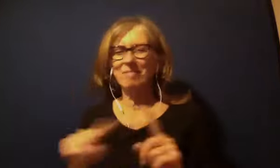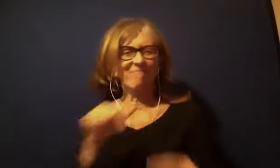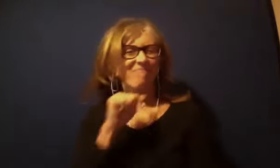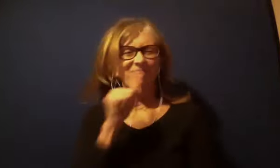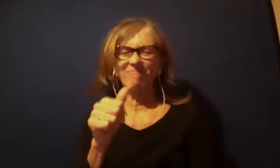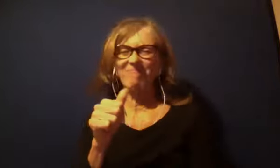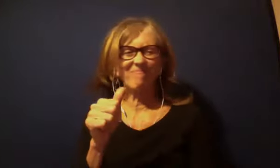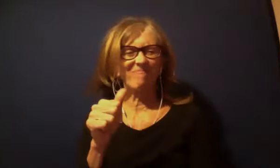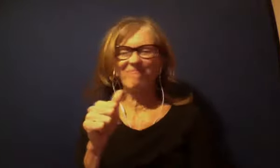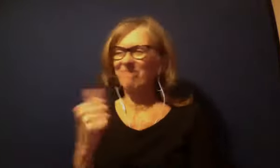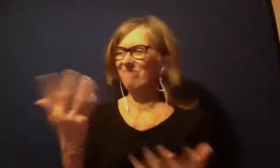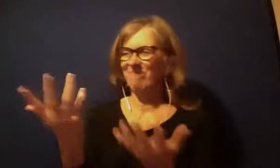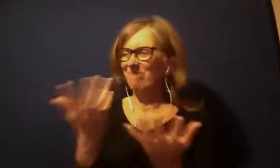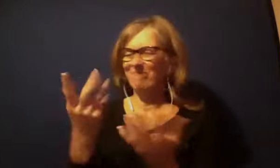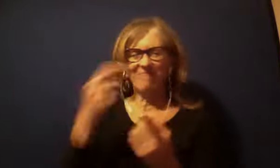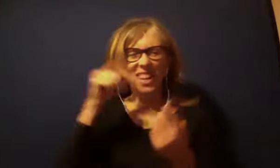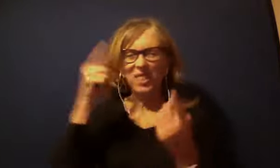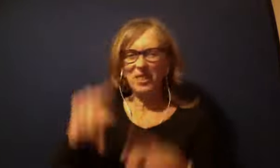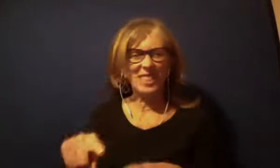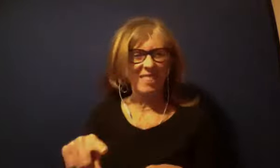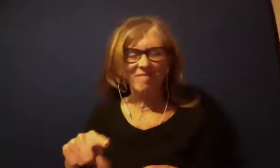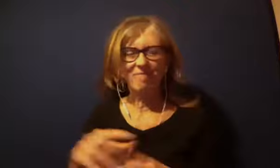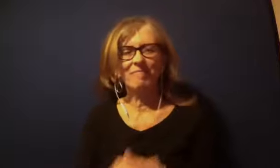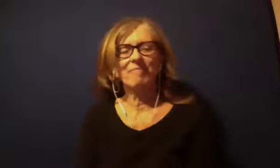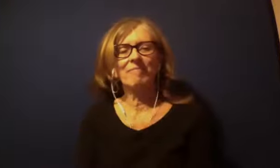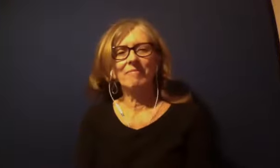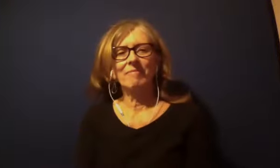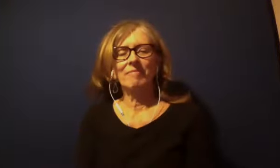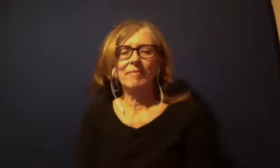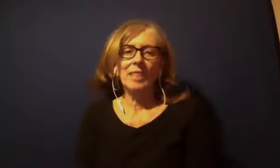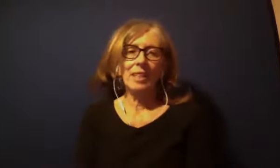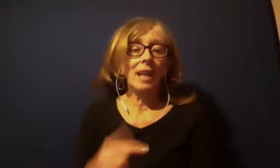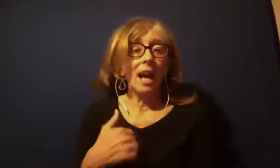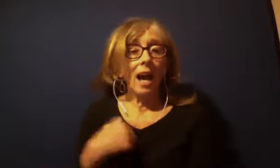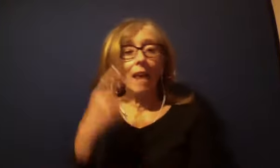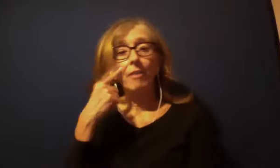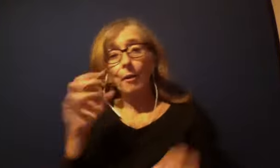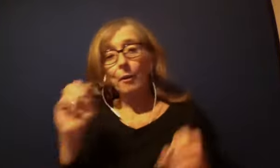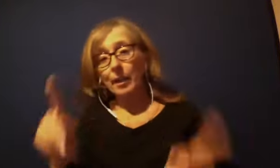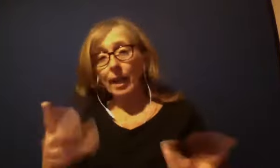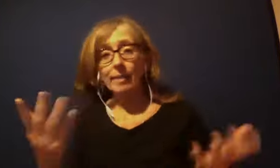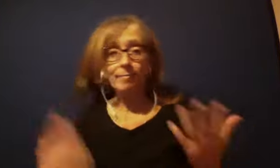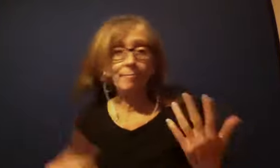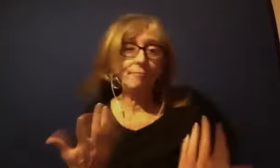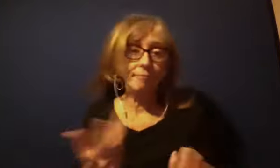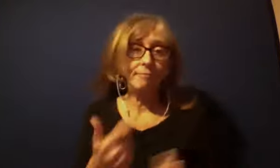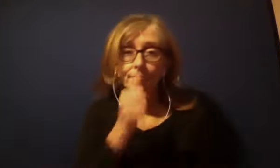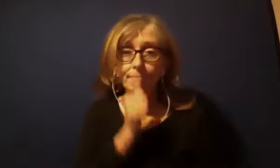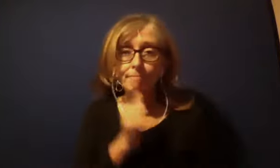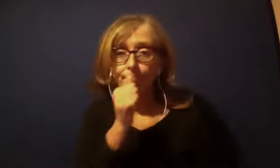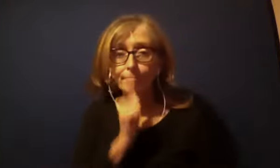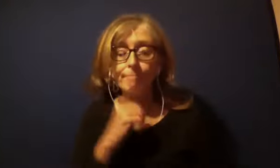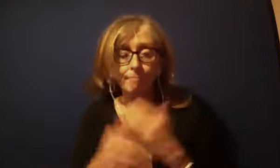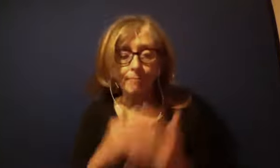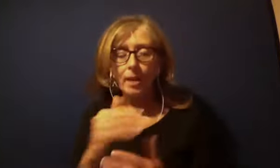It worked to a certain level, and at the time that was as much as I knew, and I thought that was as good as it was going to get. But little did I know that sponsorship is something very, very